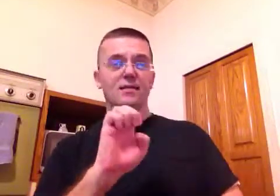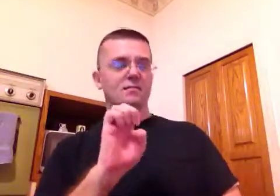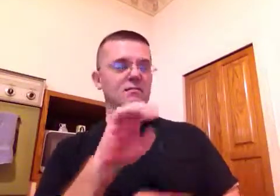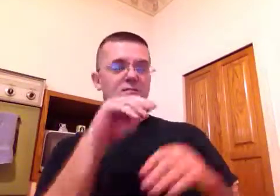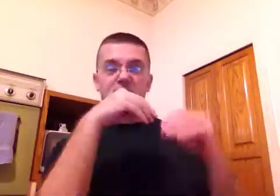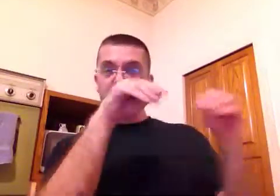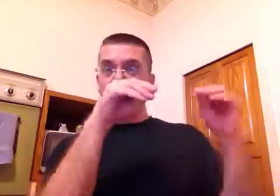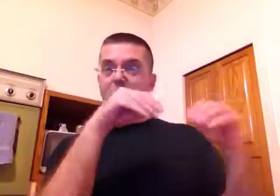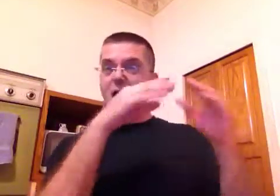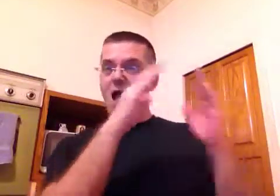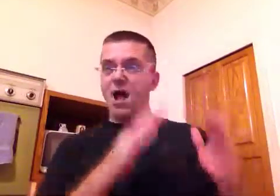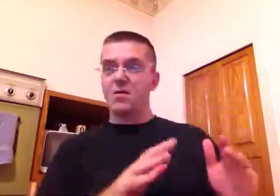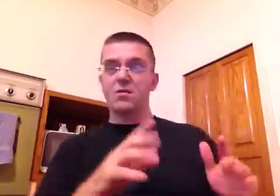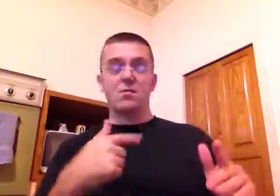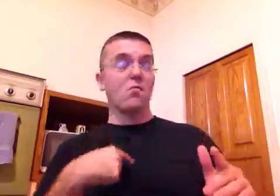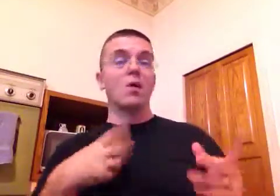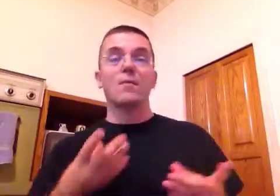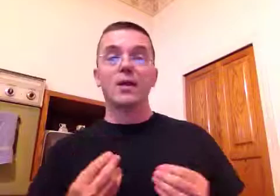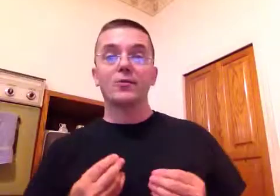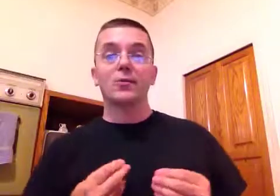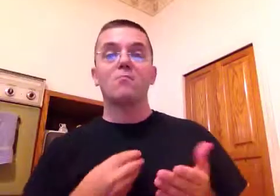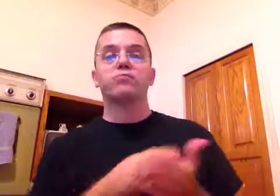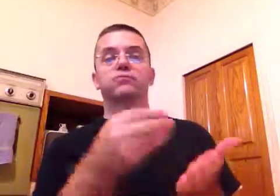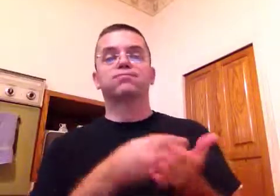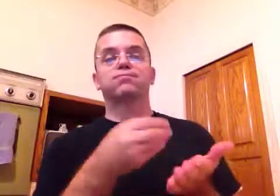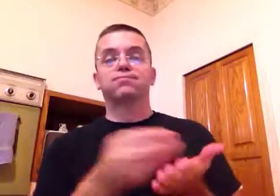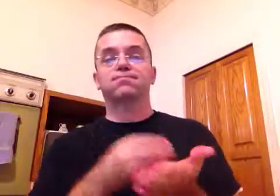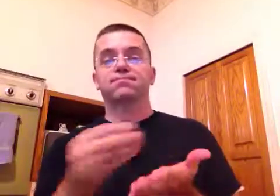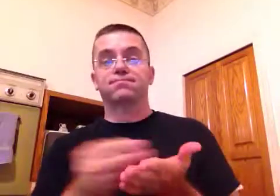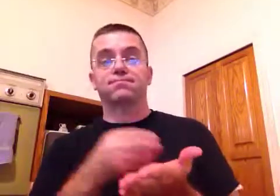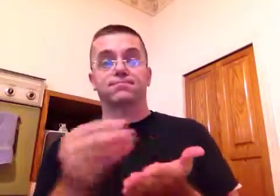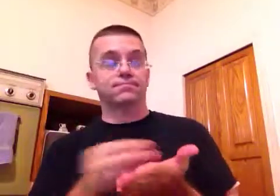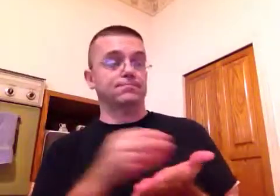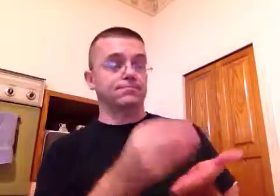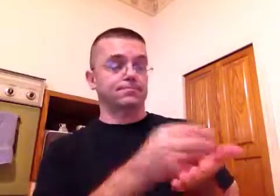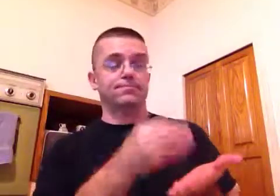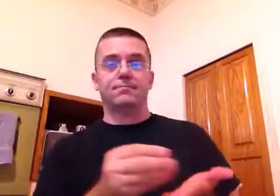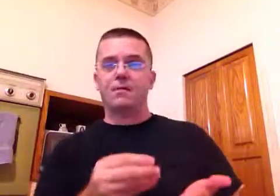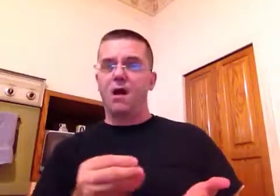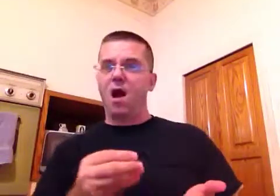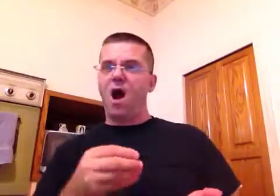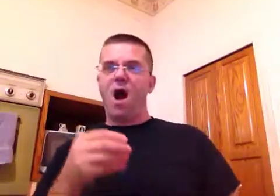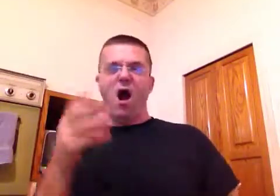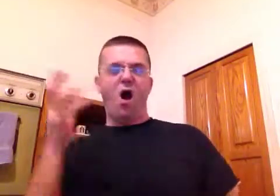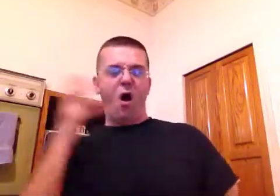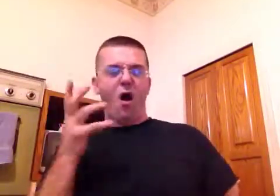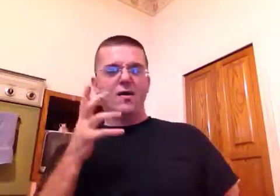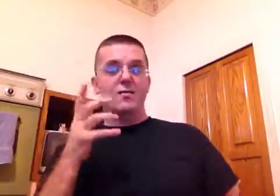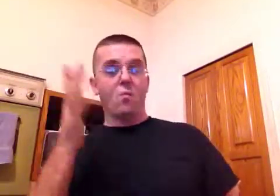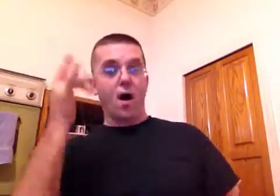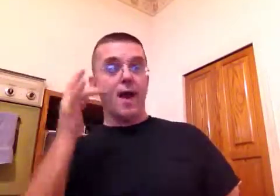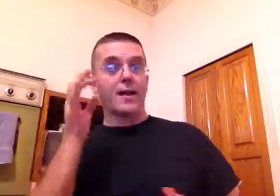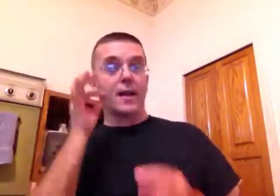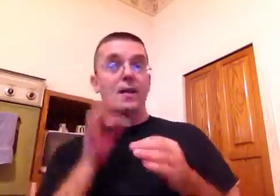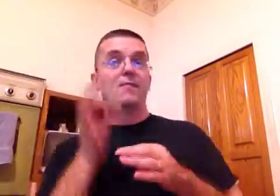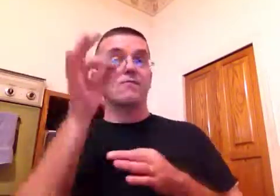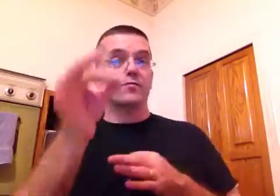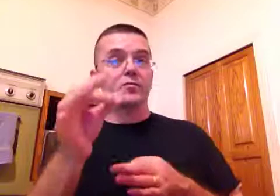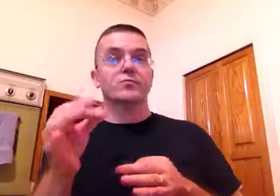And yet I'm buying real estate as fast as I can buy it. Why? Because I think the future is very bright for it. So that's the thing you've got